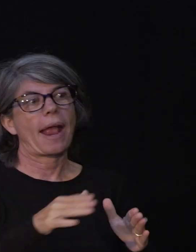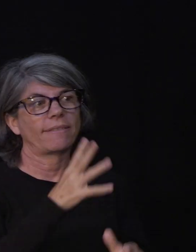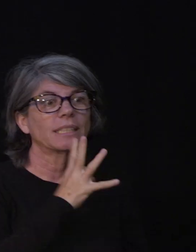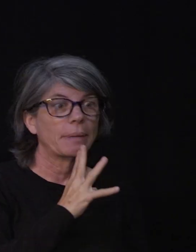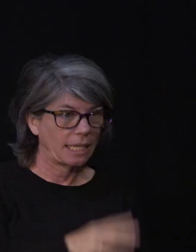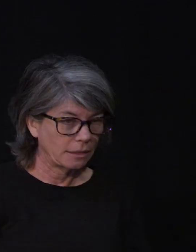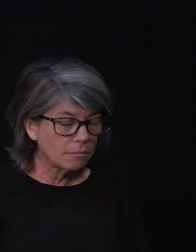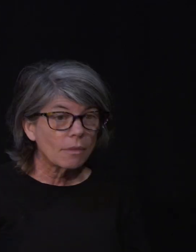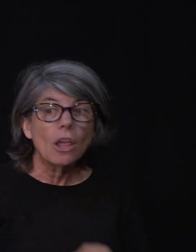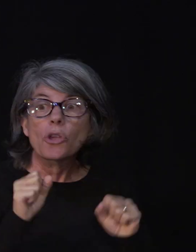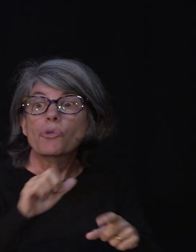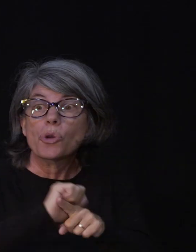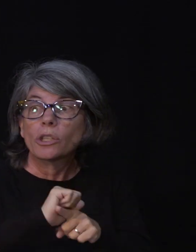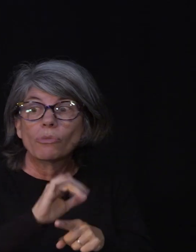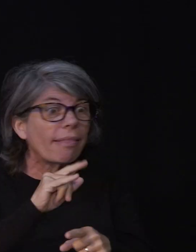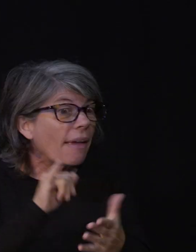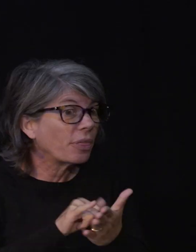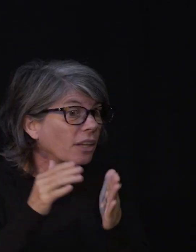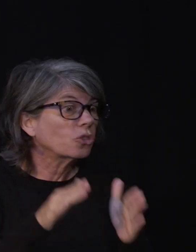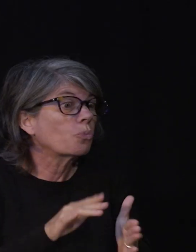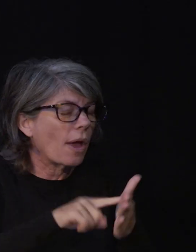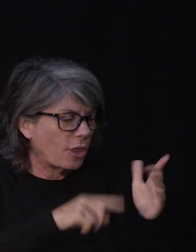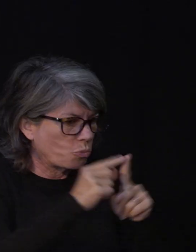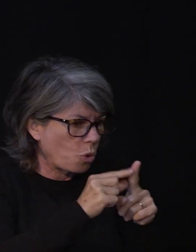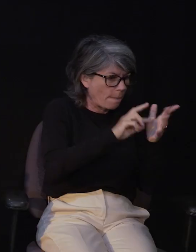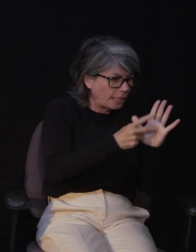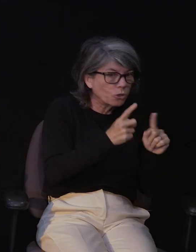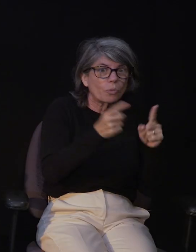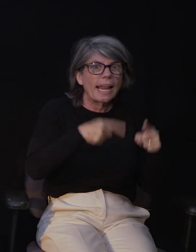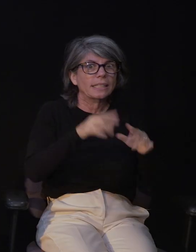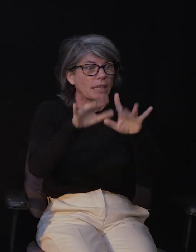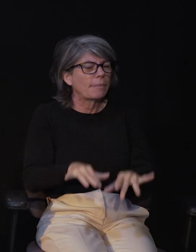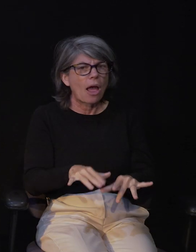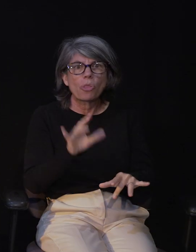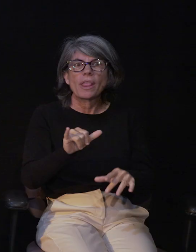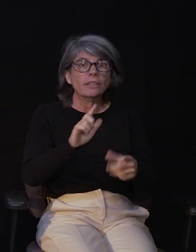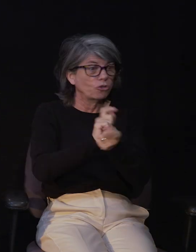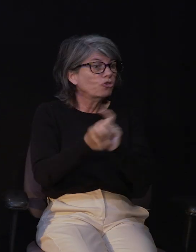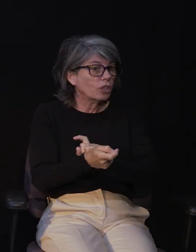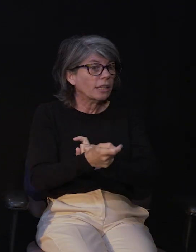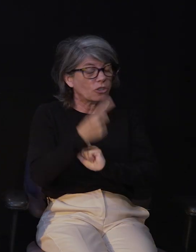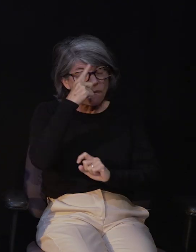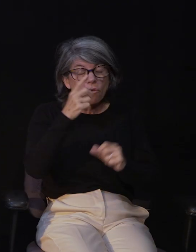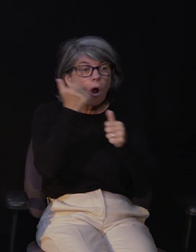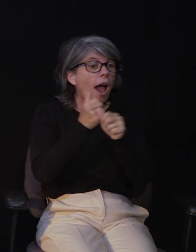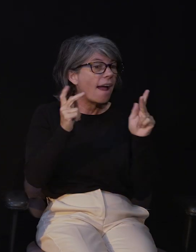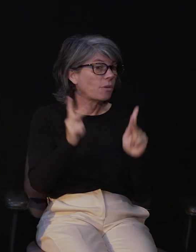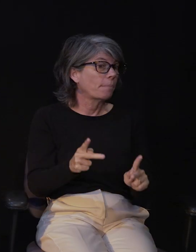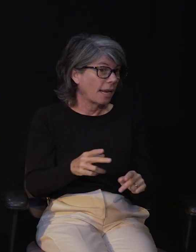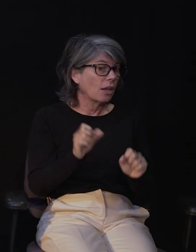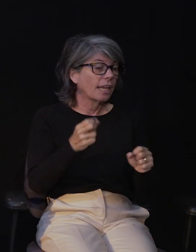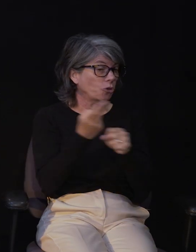speaking, you could train it like this is what this word means when it's typed out. I'm like, this could change for everybody